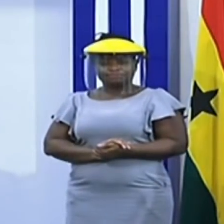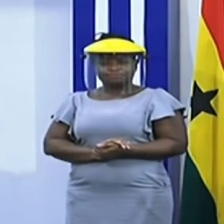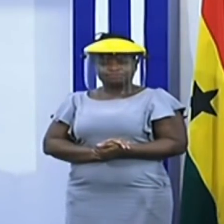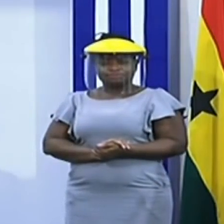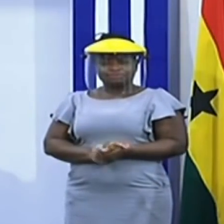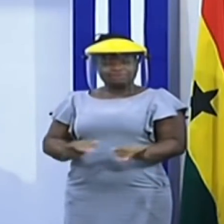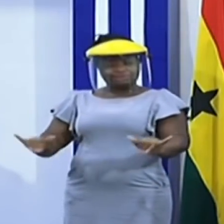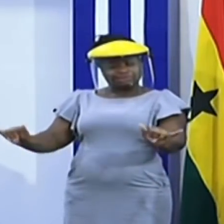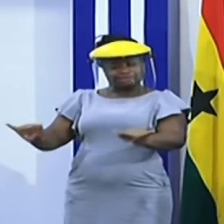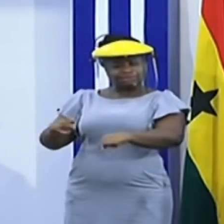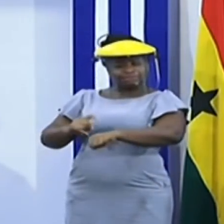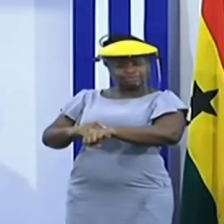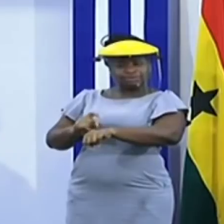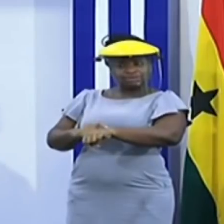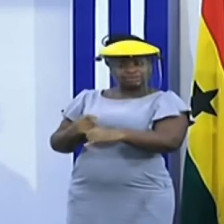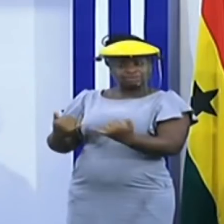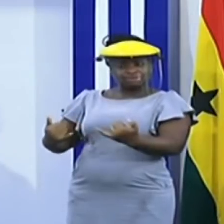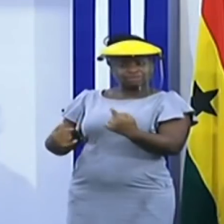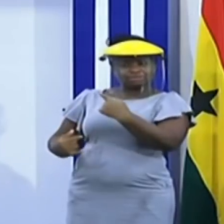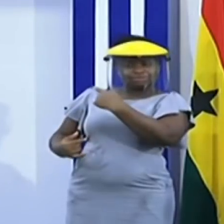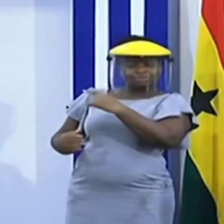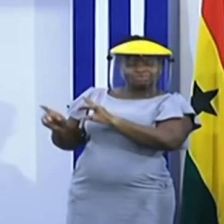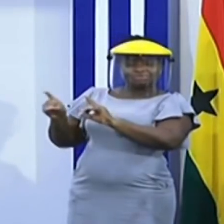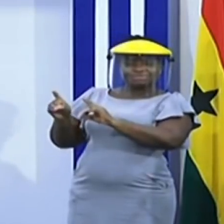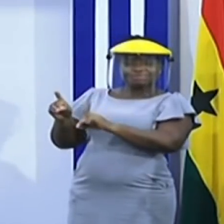In the same period, up to now, we've done about